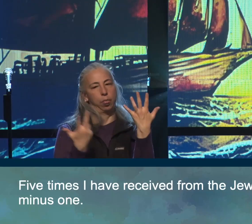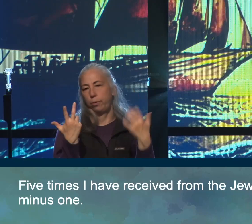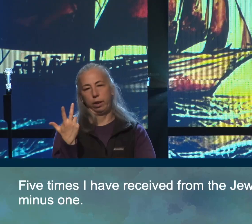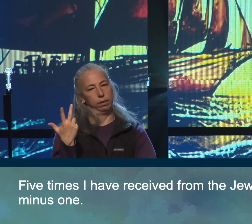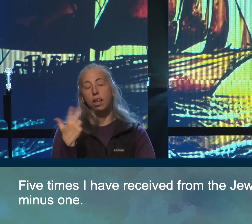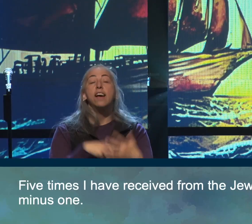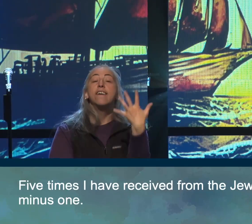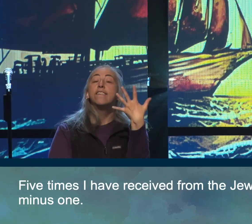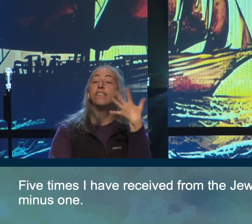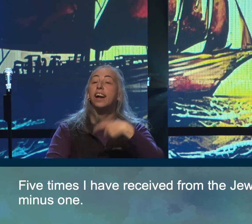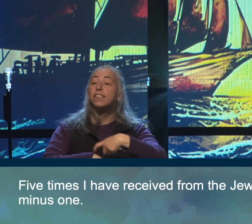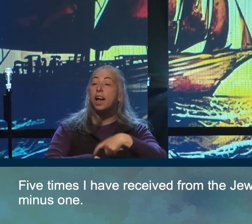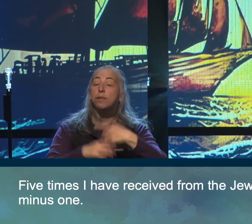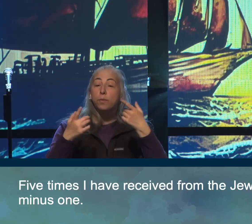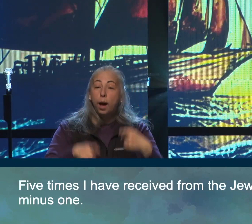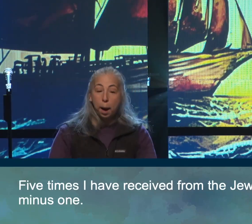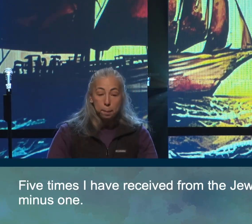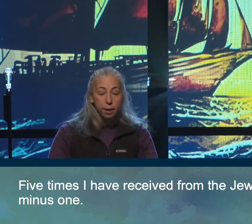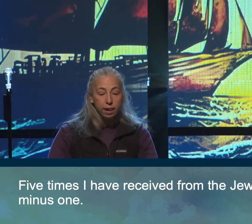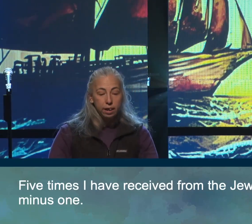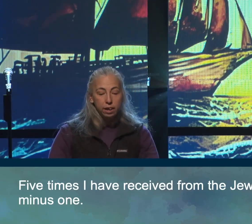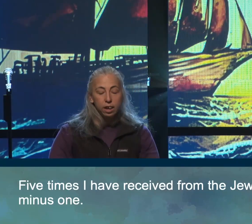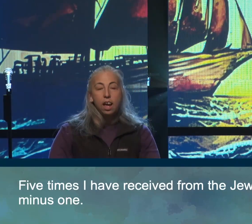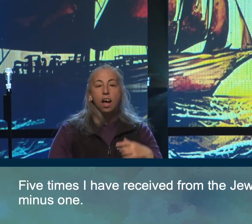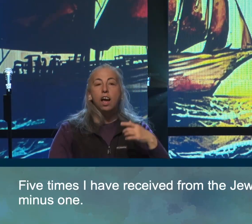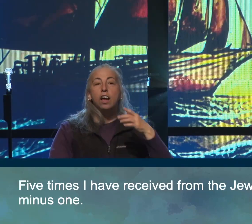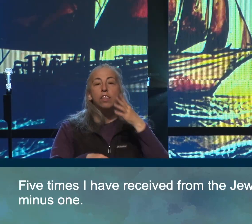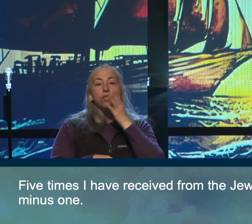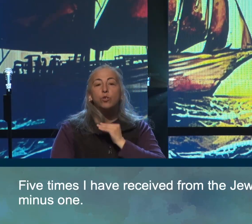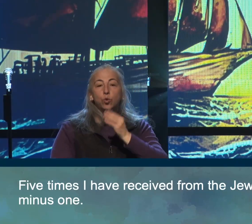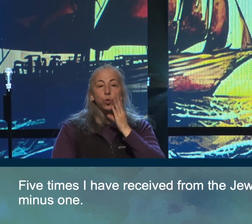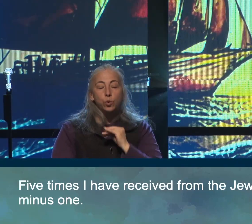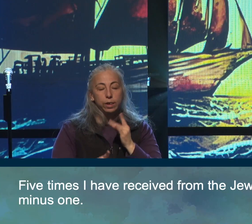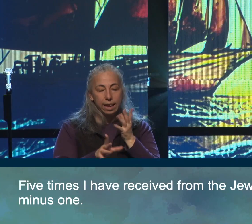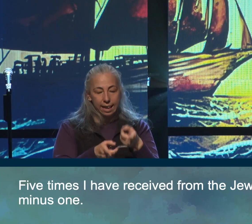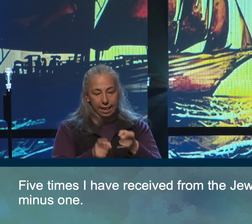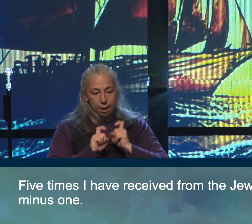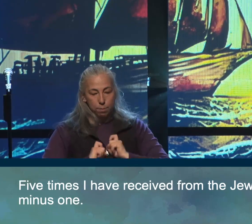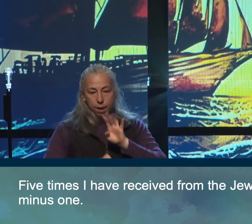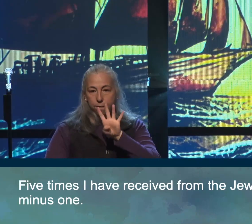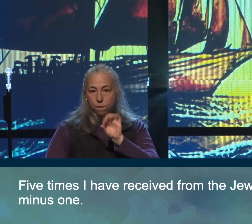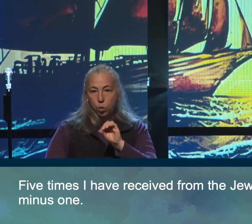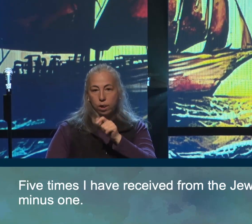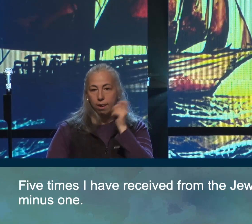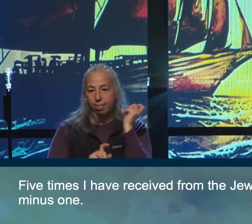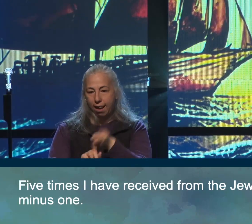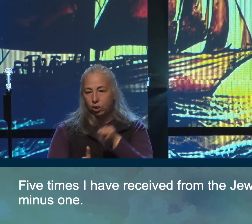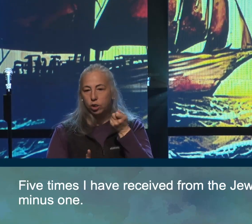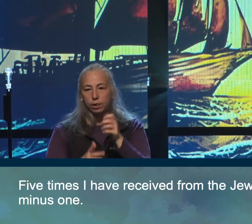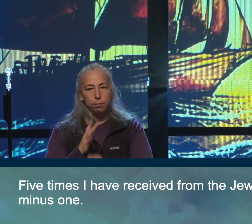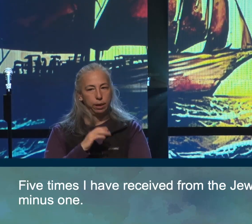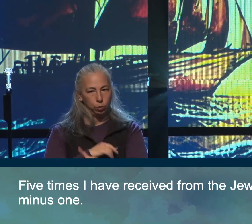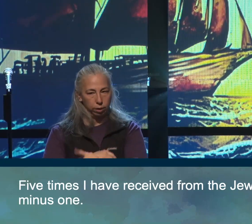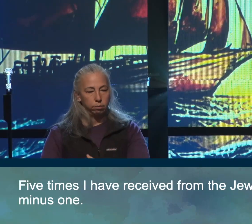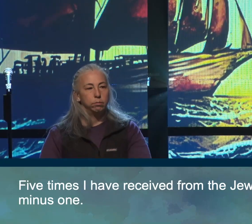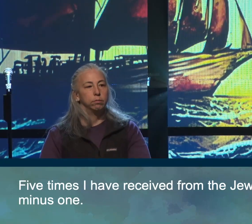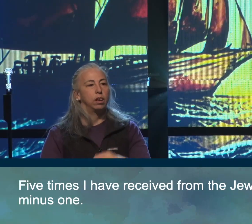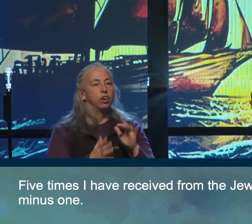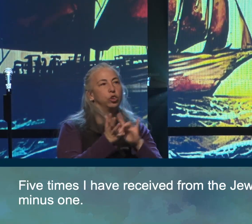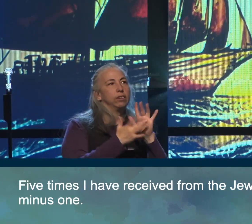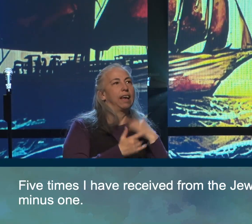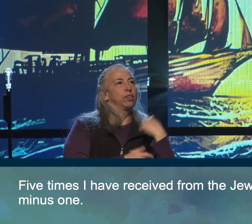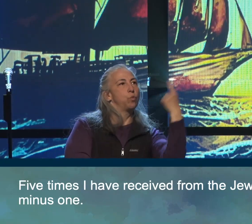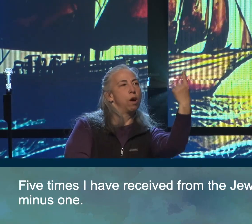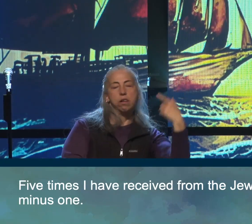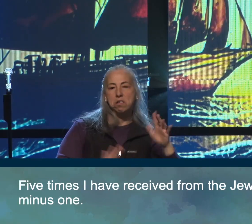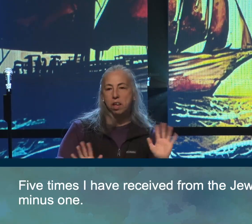5 times I've received from the Jews 40 lashes minus 1. I mean, Jesus only got 1 of those, right? Paul's like, I